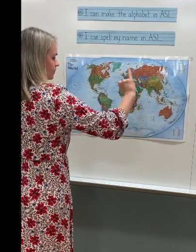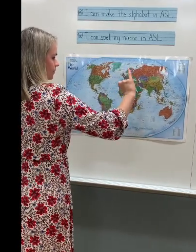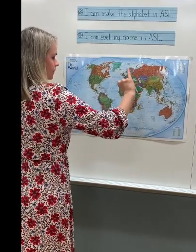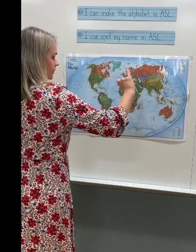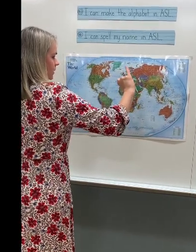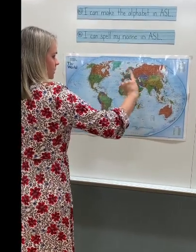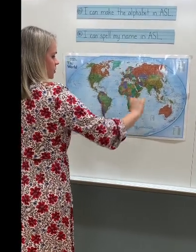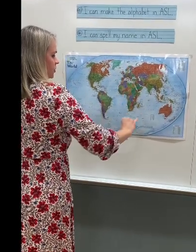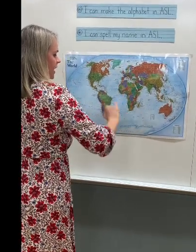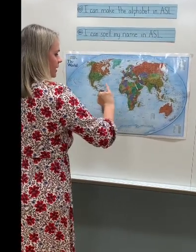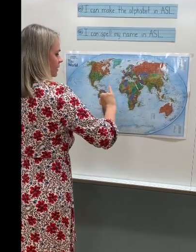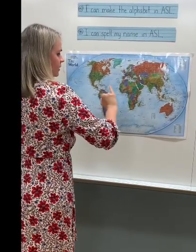J.